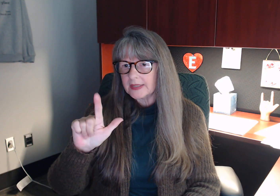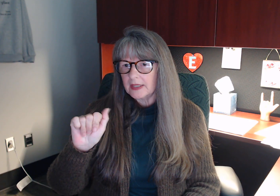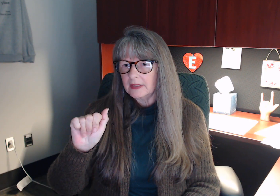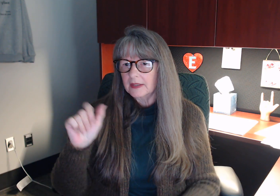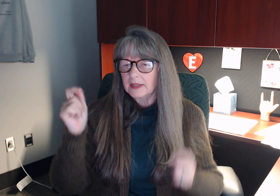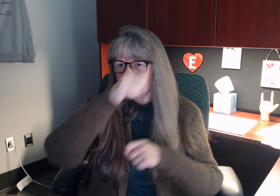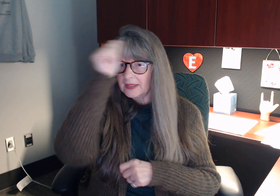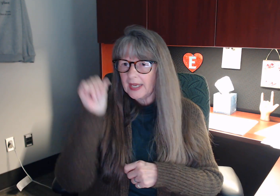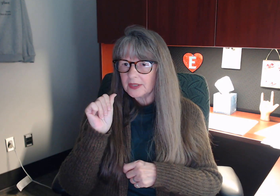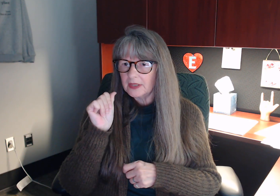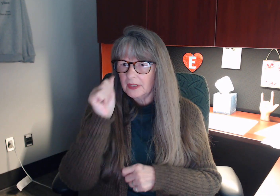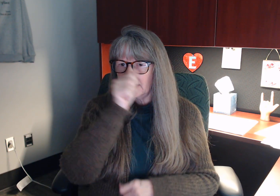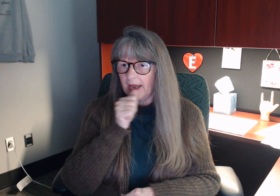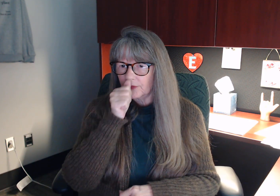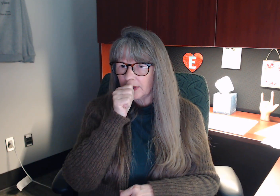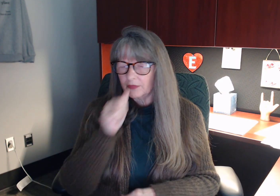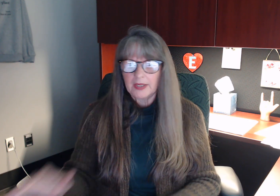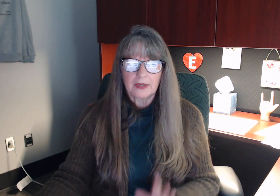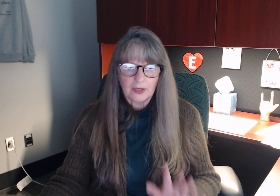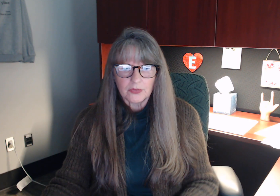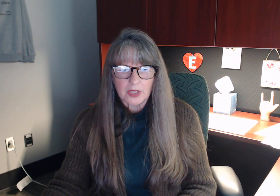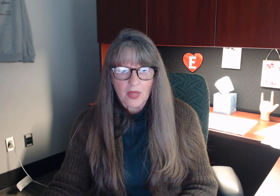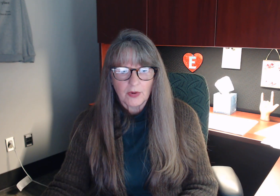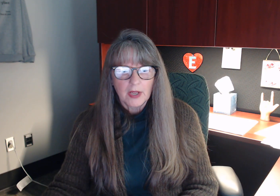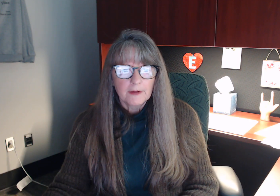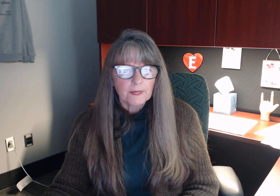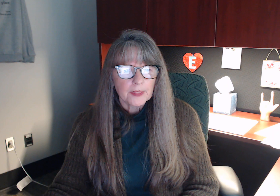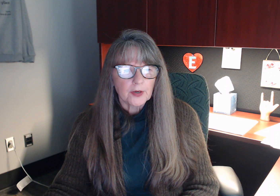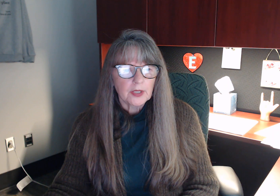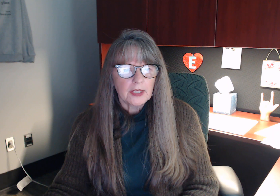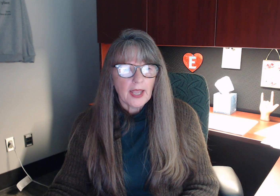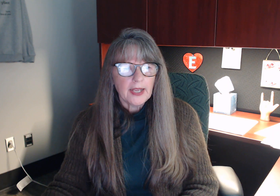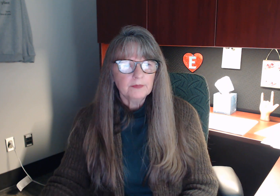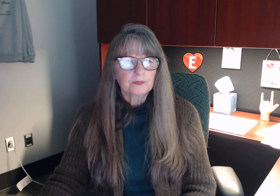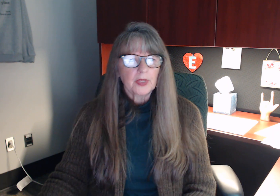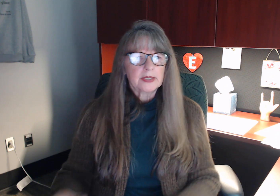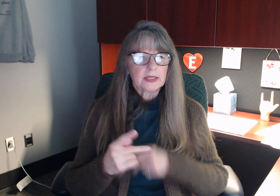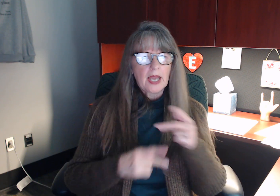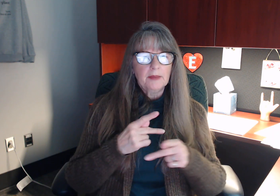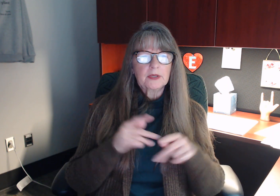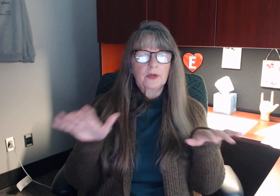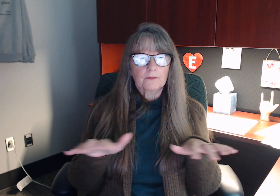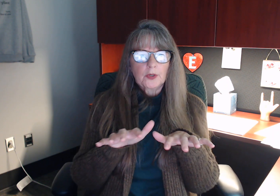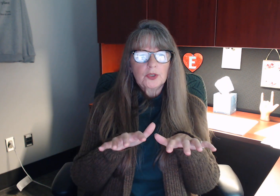Alaska. It's Alaska and Africa, right? Kind of close together. 38, it's the types of